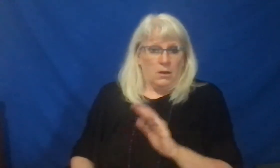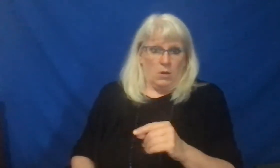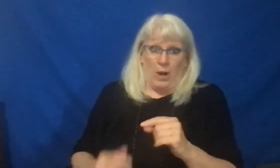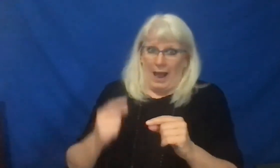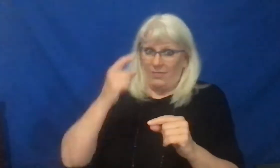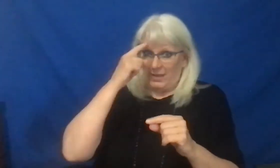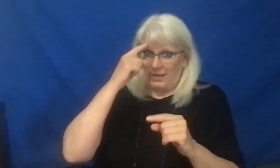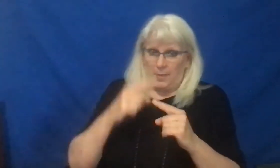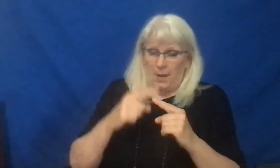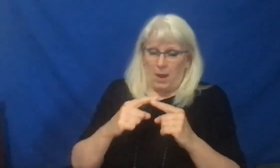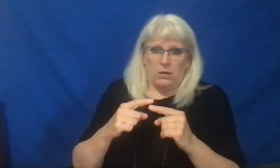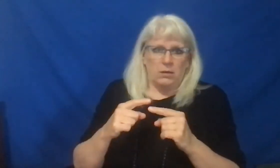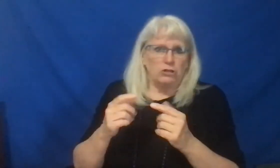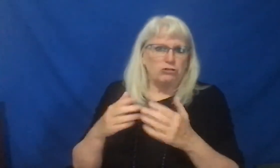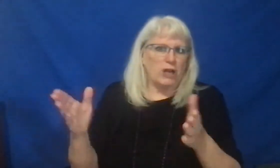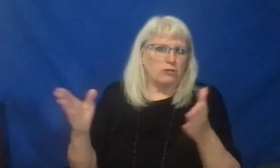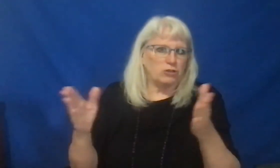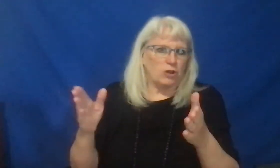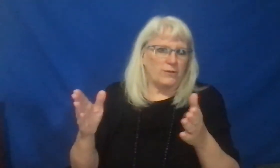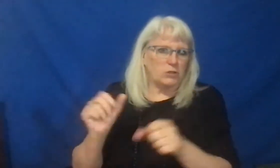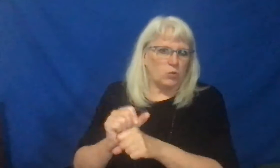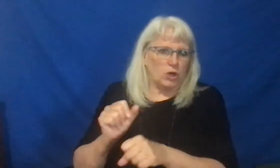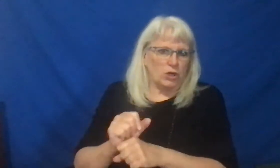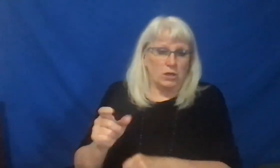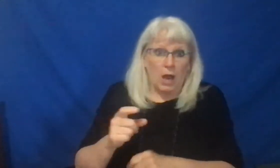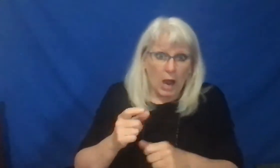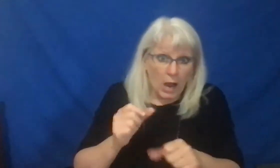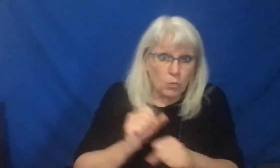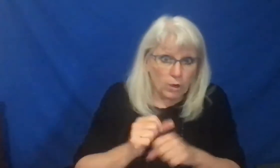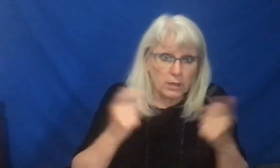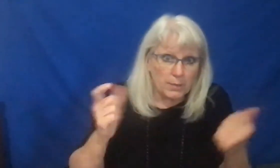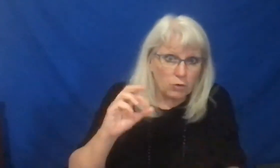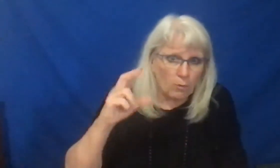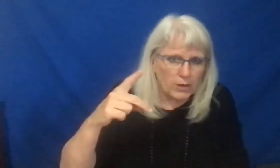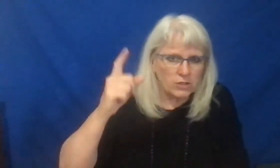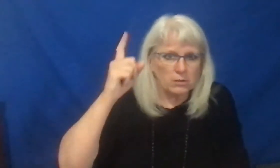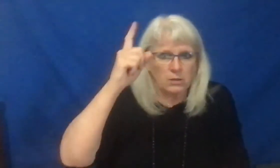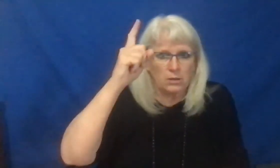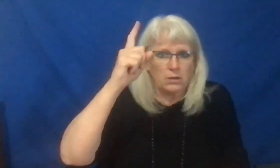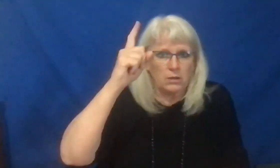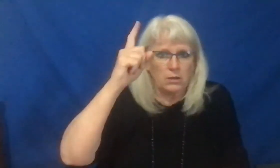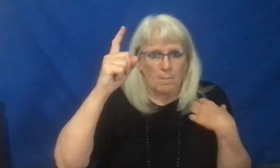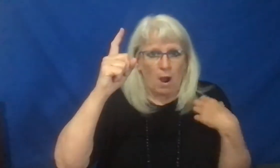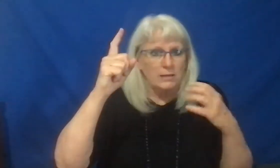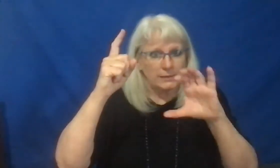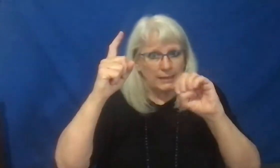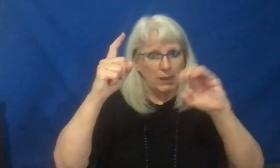thought a general service board was. I work at a major corporation. The CEO makes all the decisions and tells people what to do and dictates,